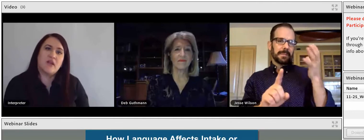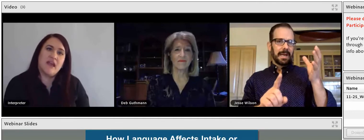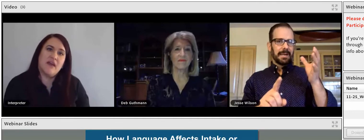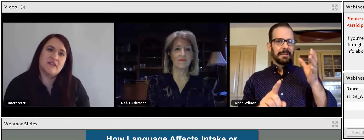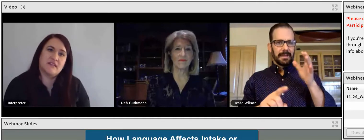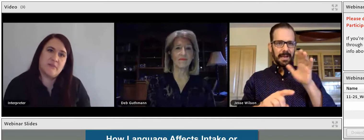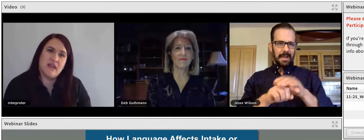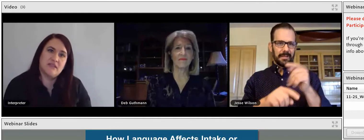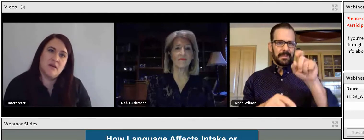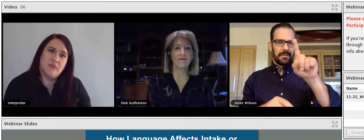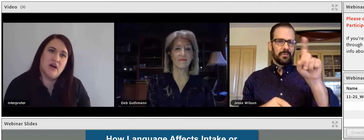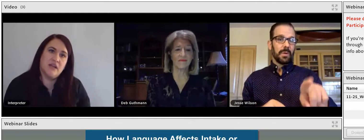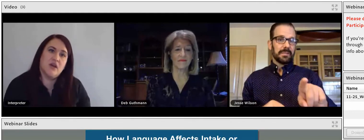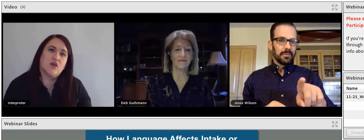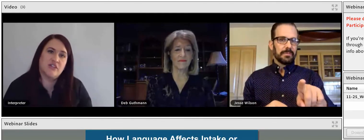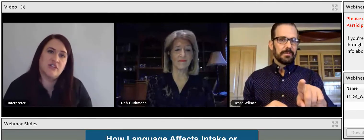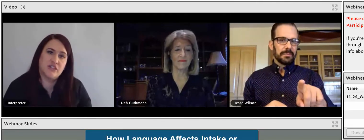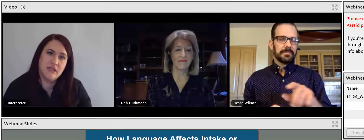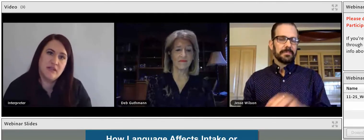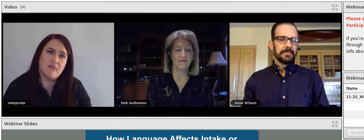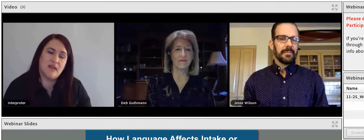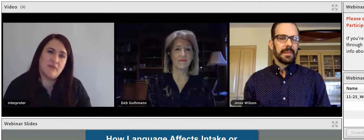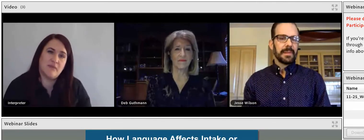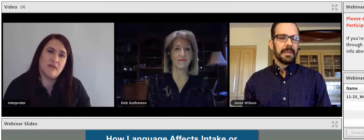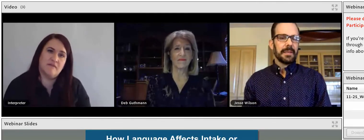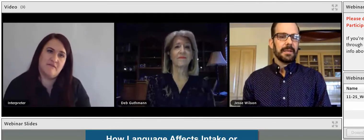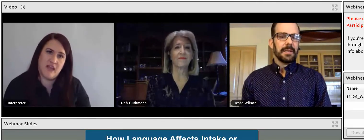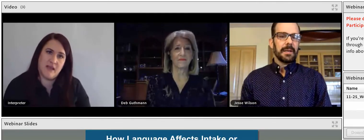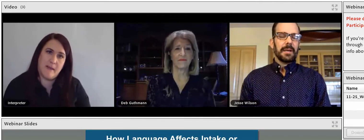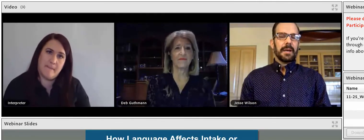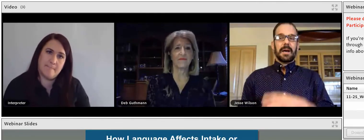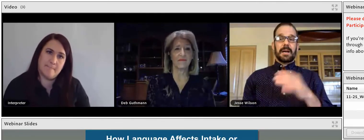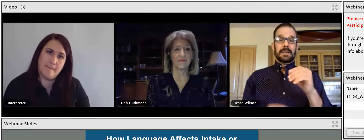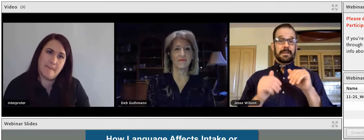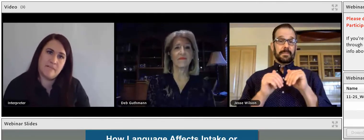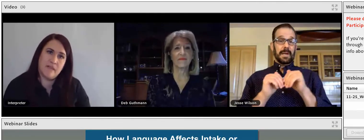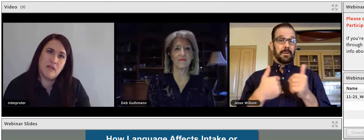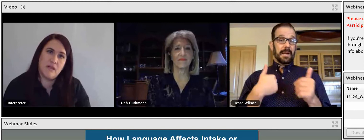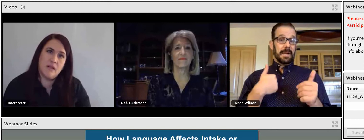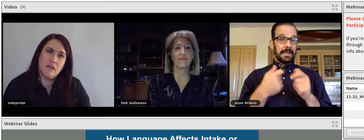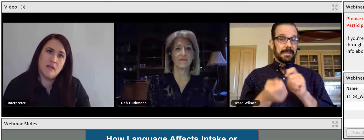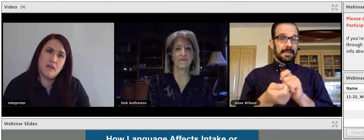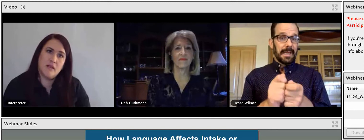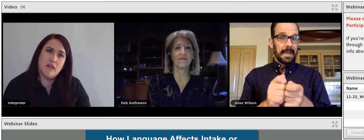That's an example where you might have to expand upon a question that might be a bit vague.